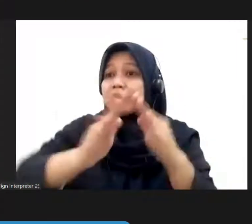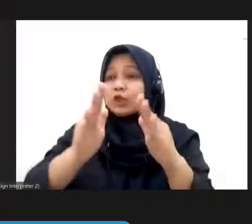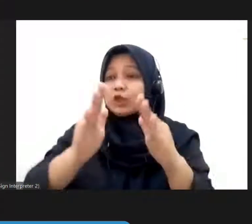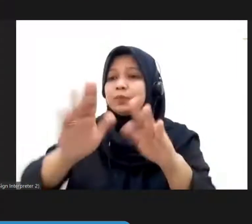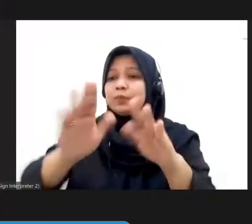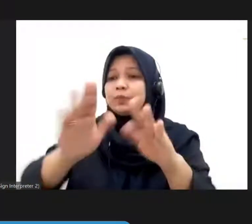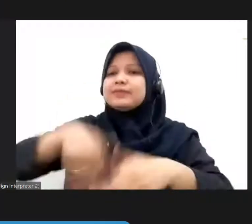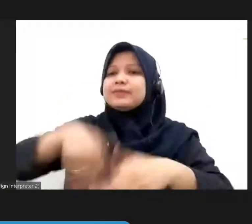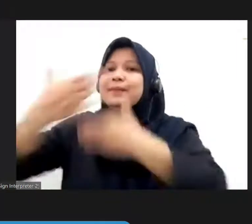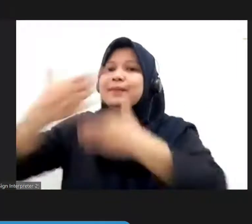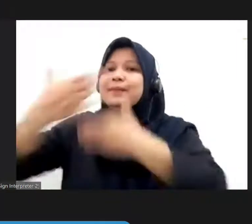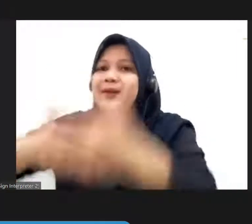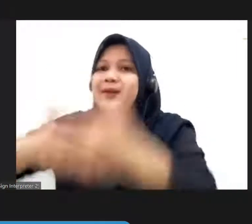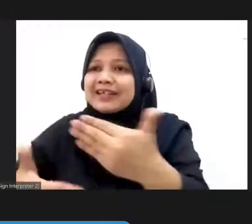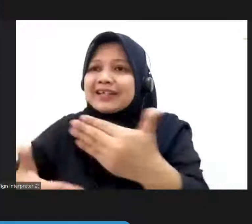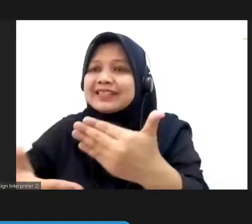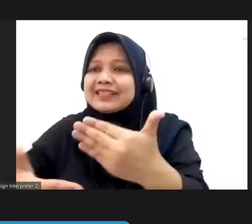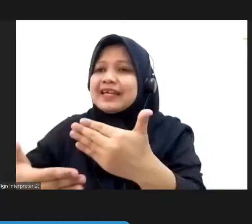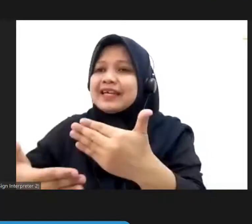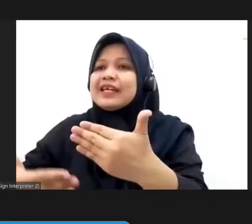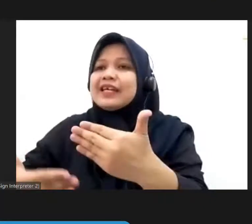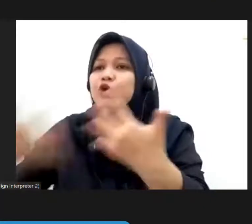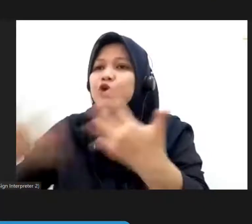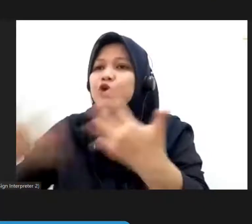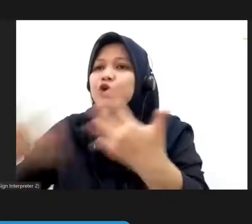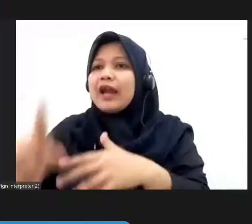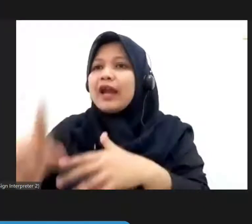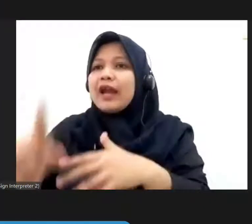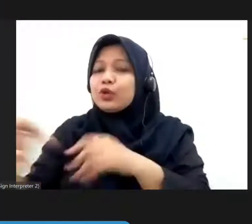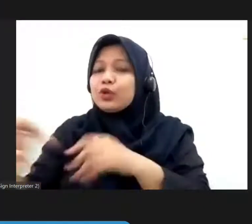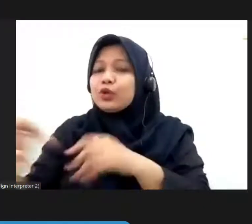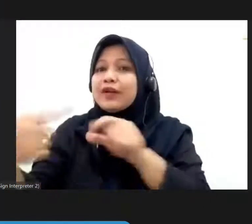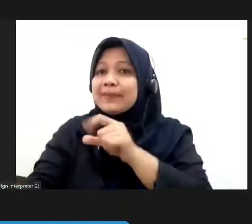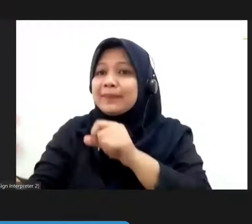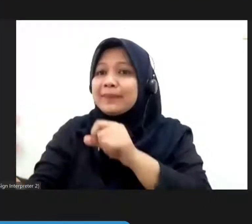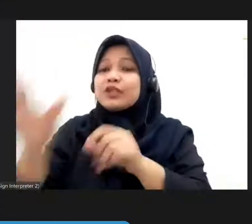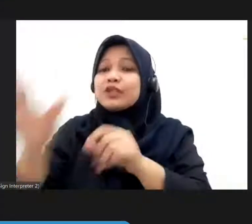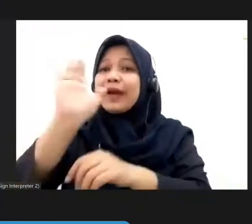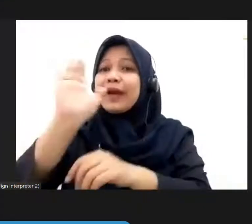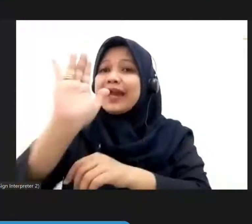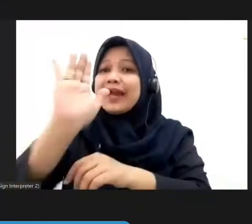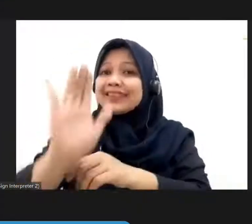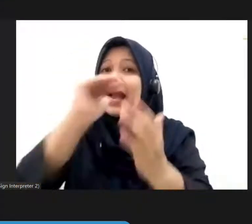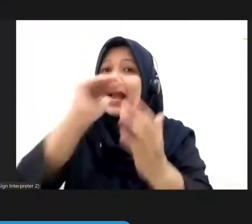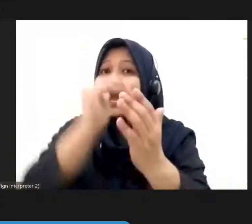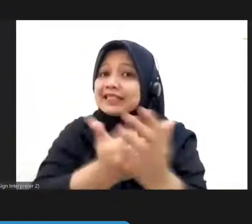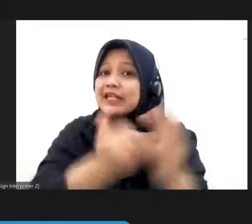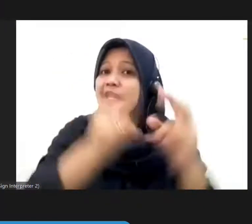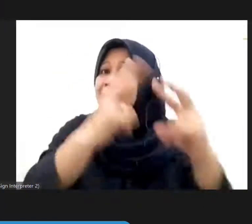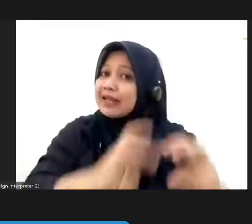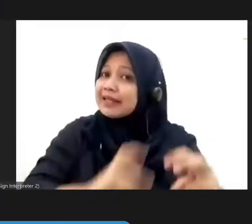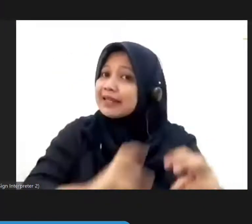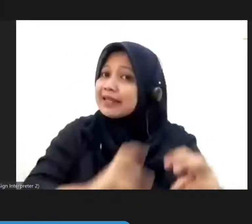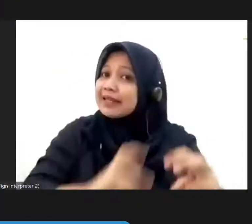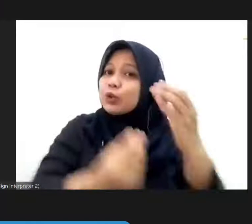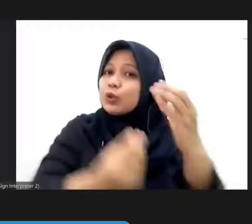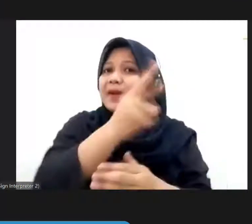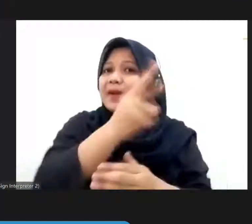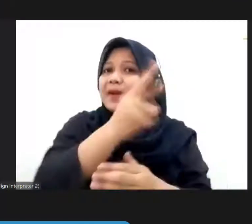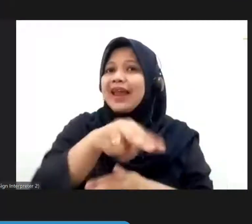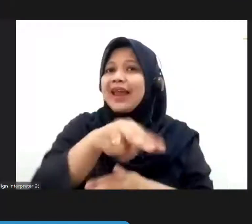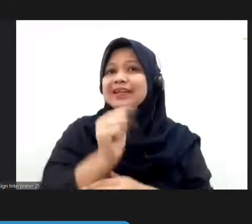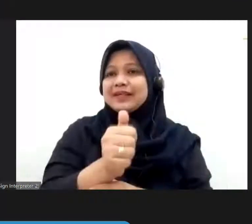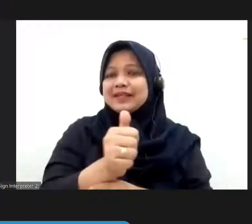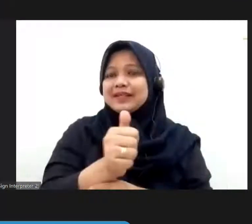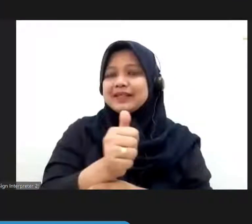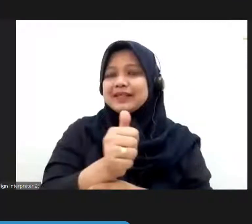improve the invention, to improve the research, to be more applicable to the university or to the research. So I think that's also one part